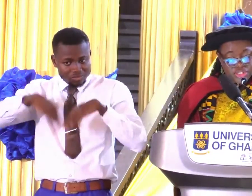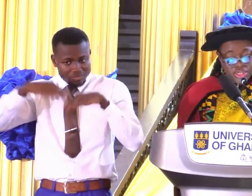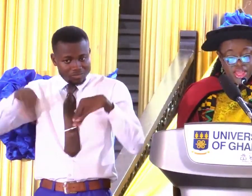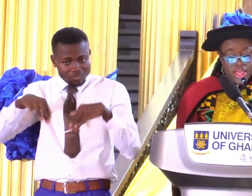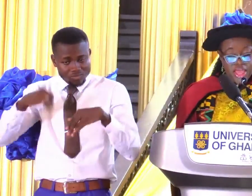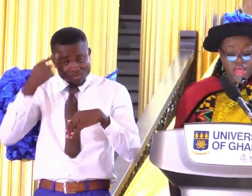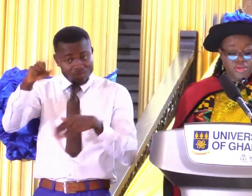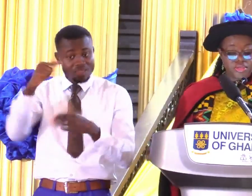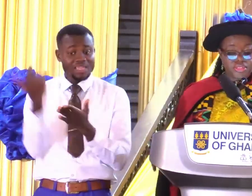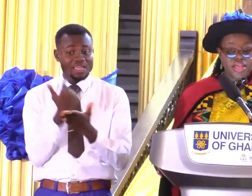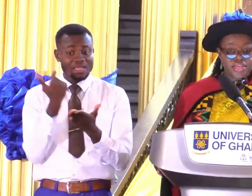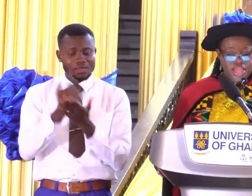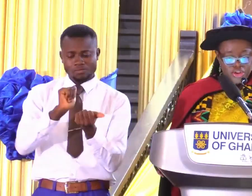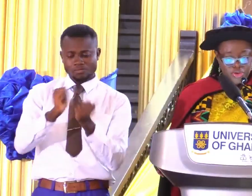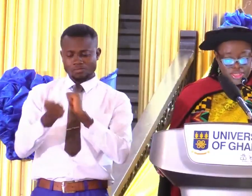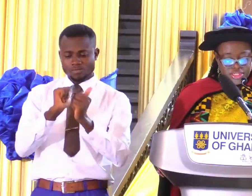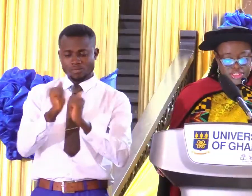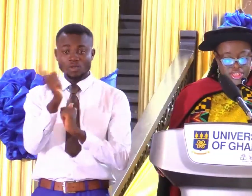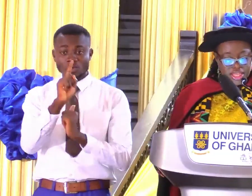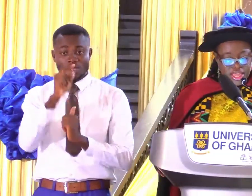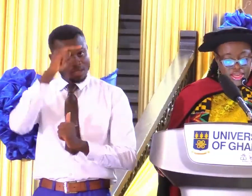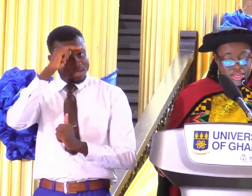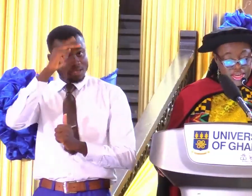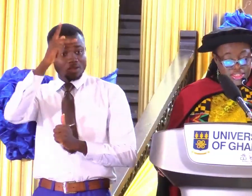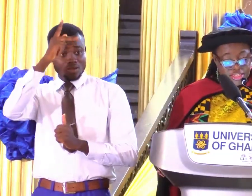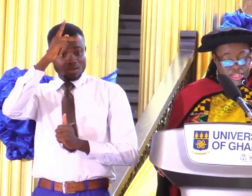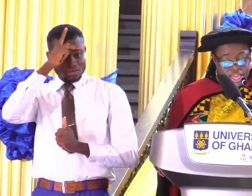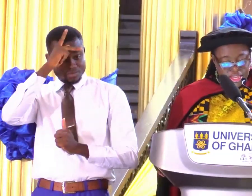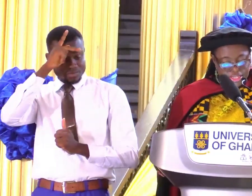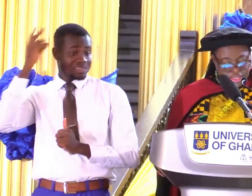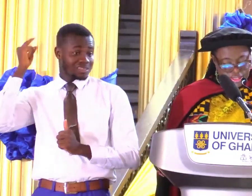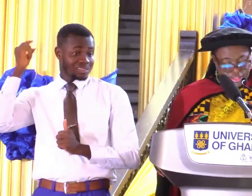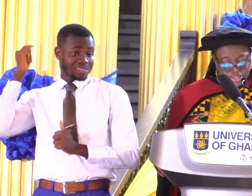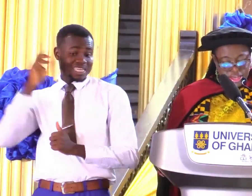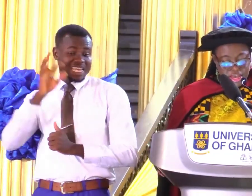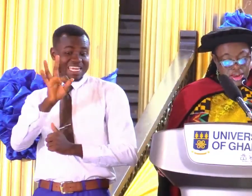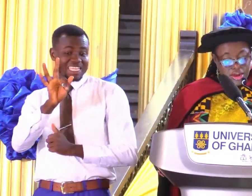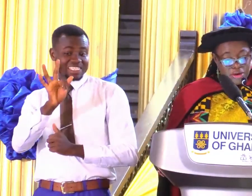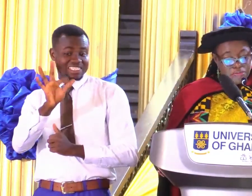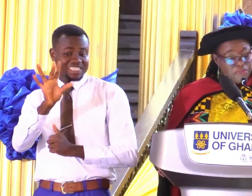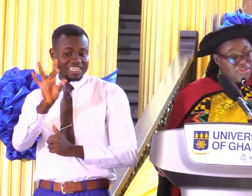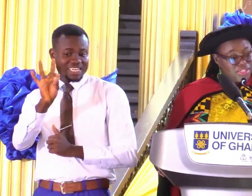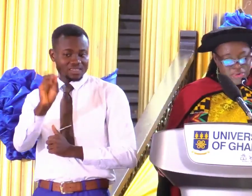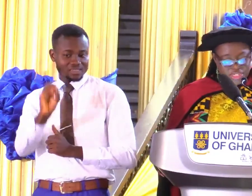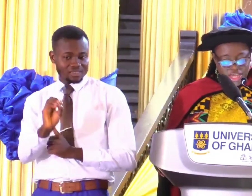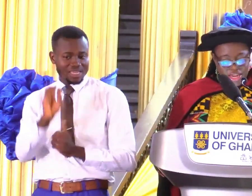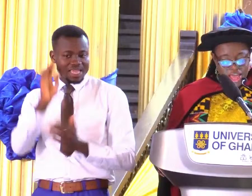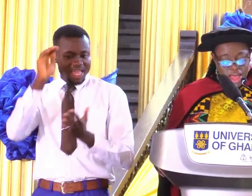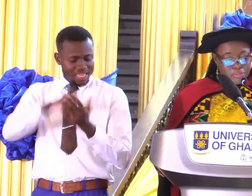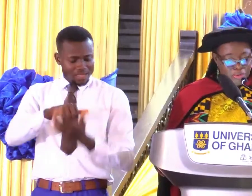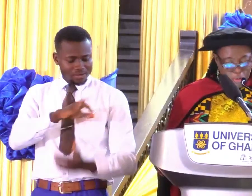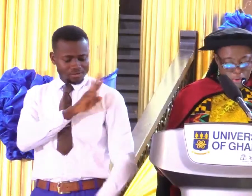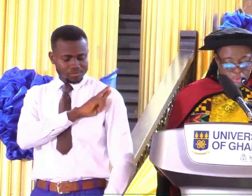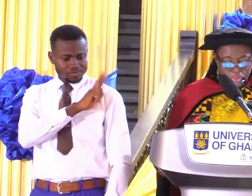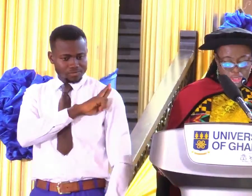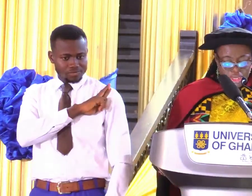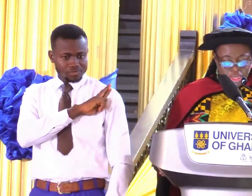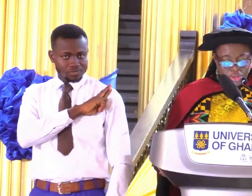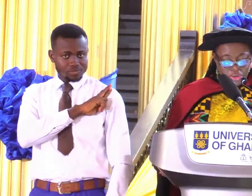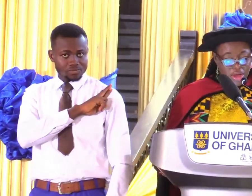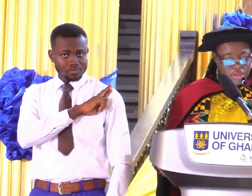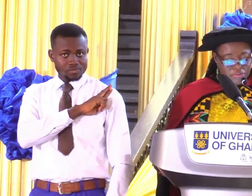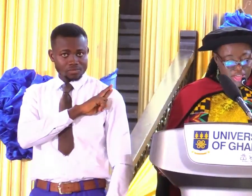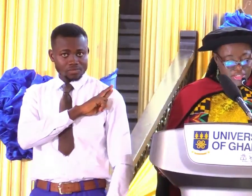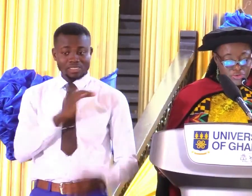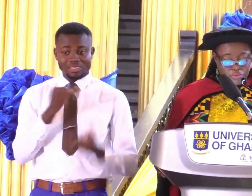competition held at KNUST in the early 1980s. Professor Regina Appiah-Opong, you're